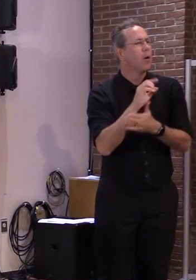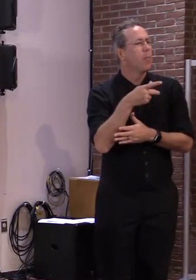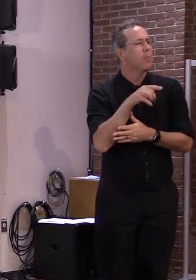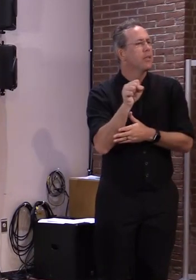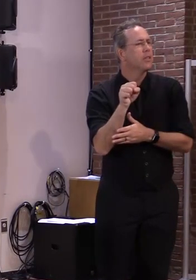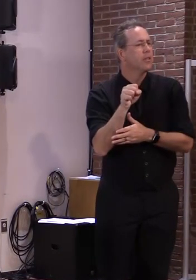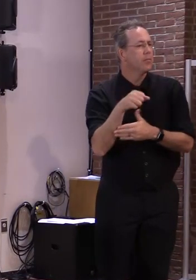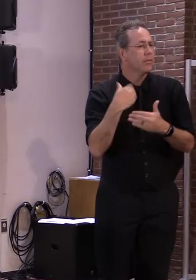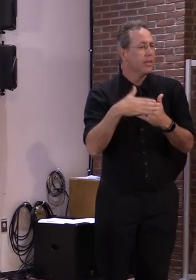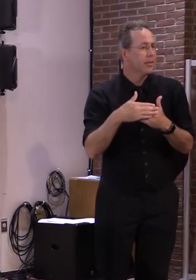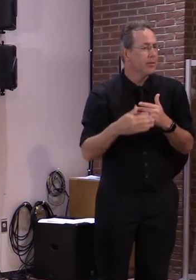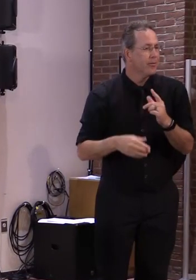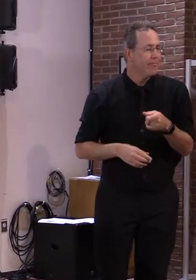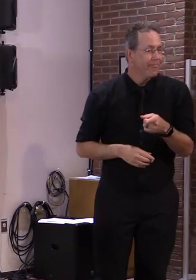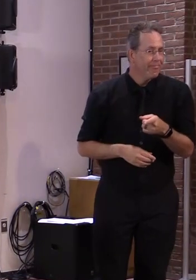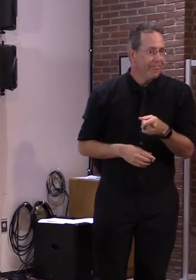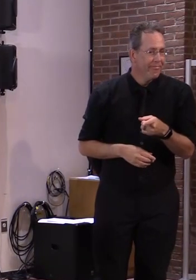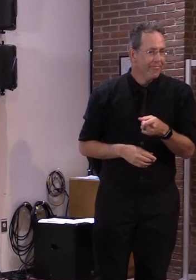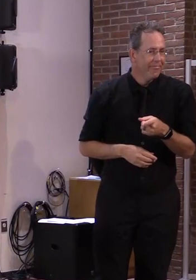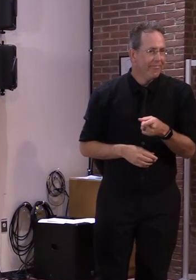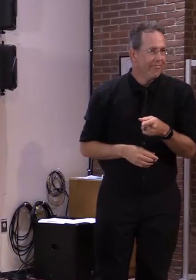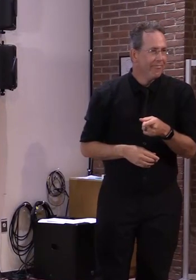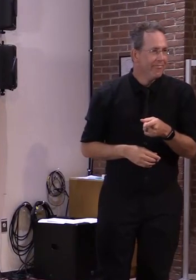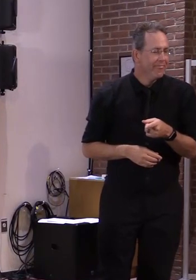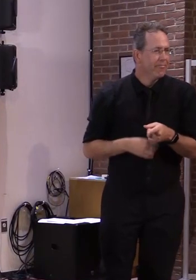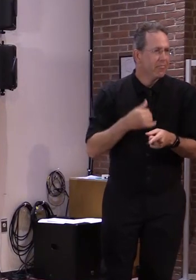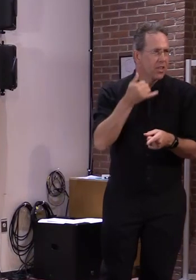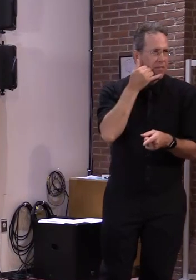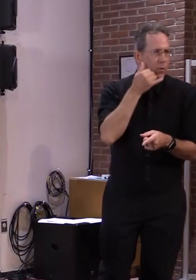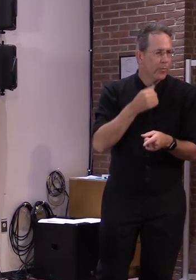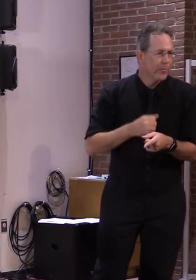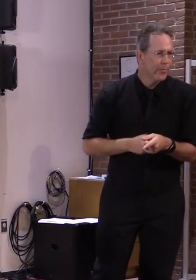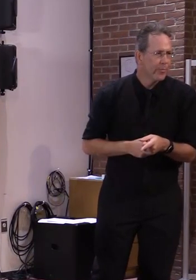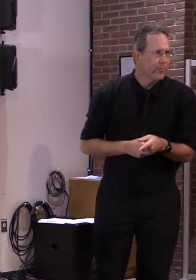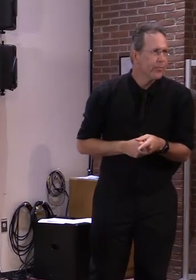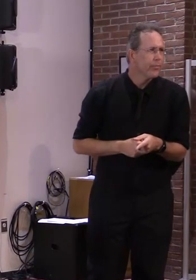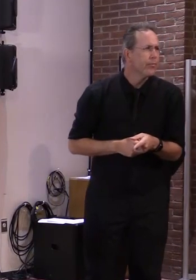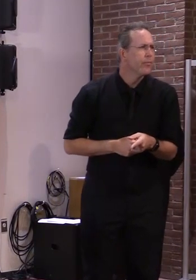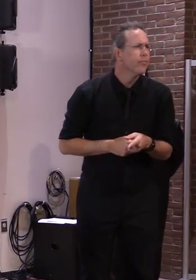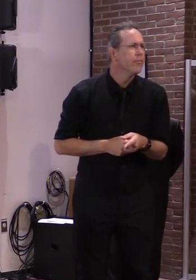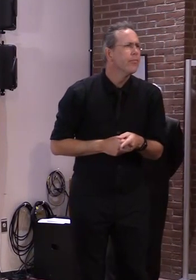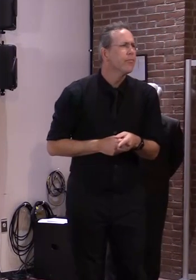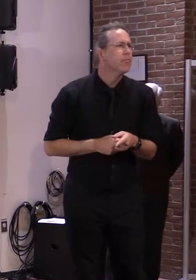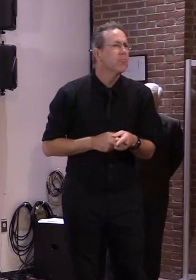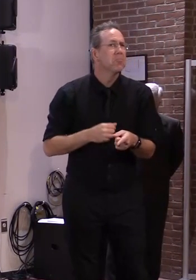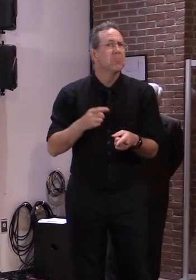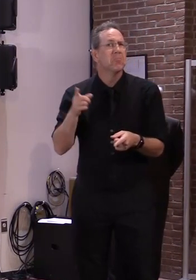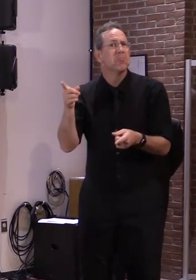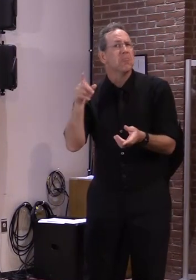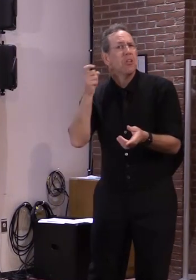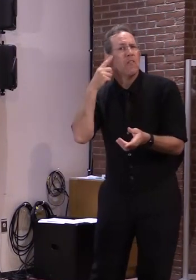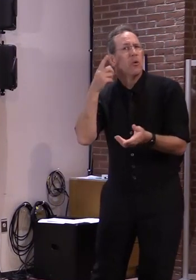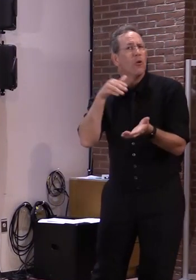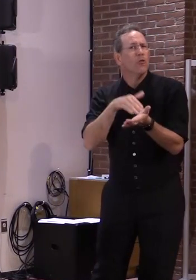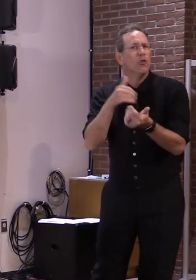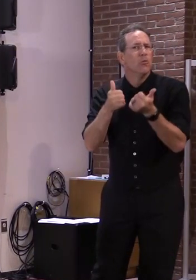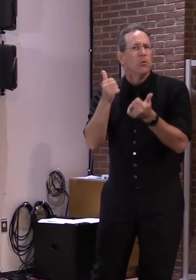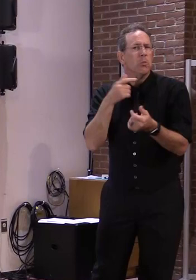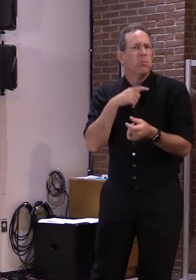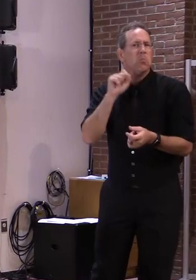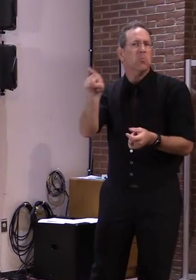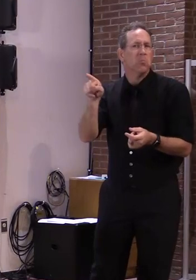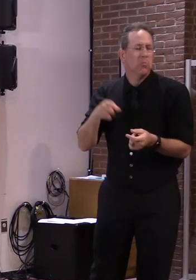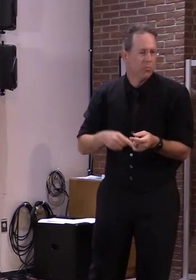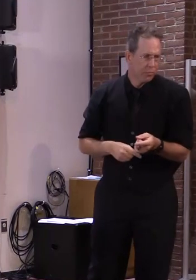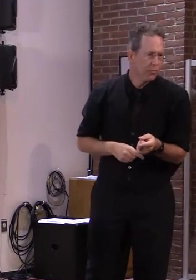Thanks, Jason. I don't know if this is for you, Governor, or Dr. Levine. Noticed a posting from the